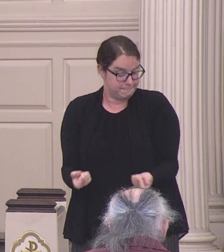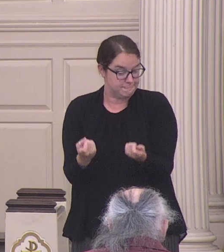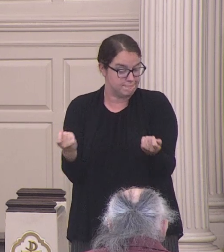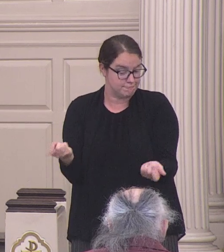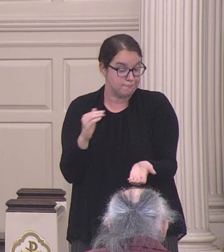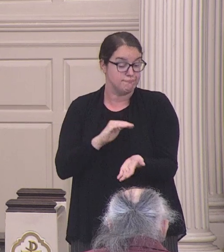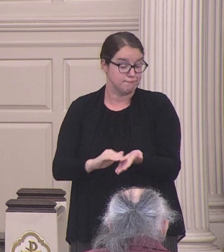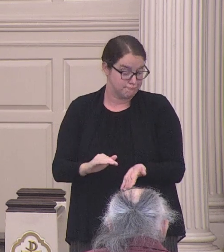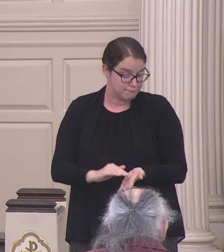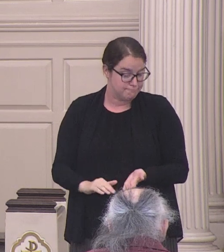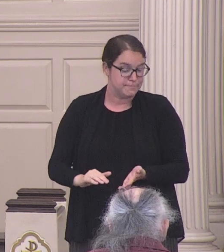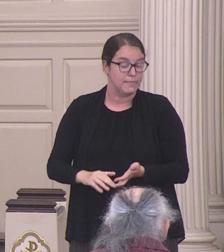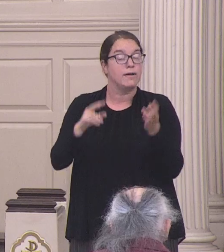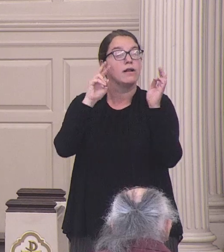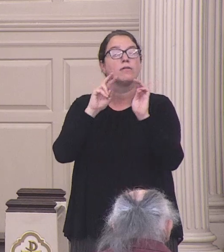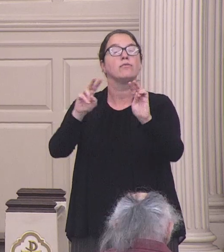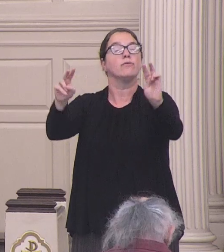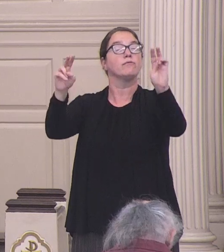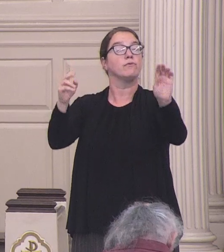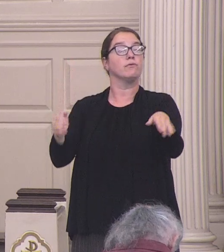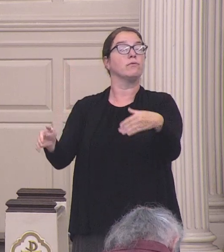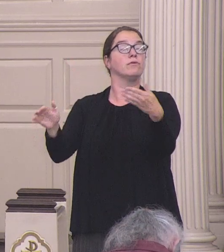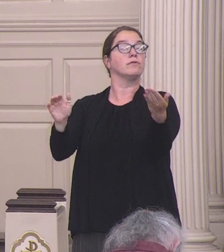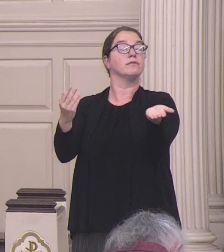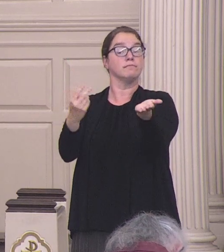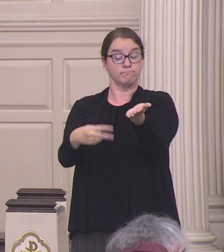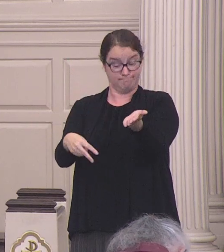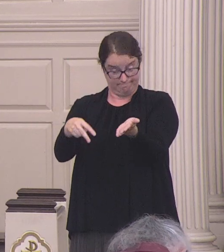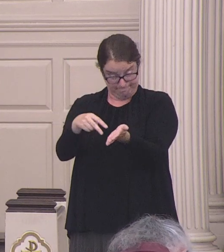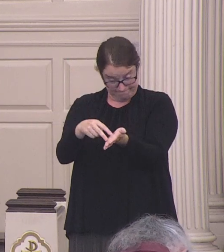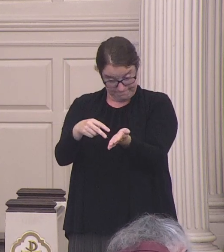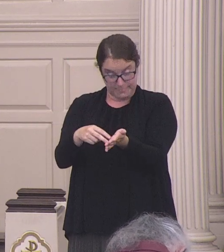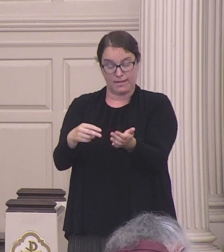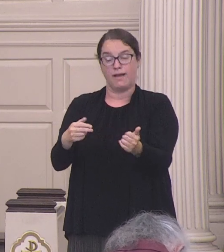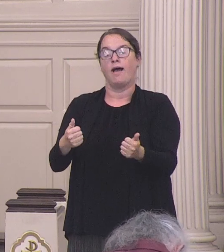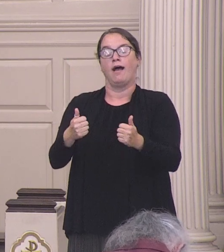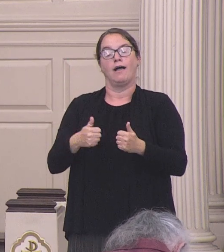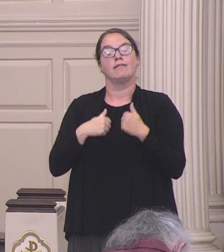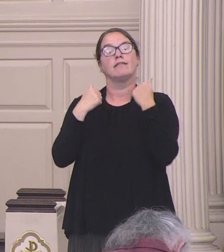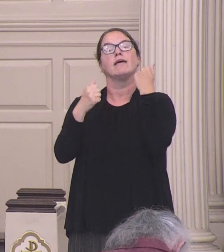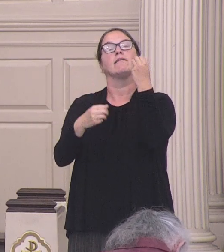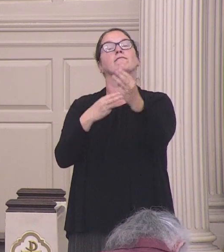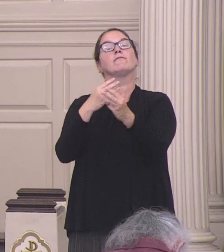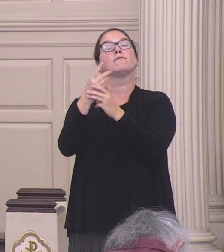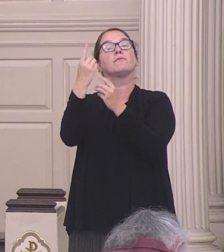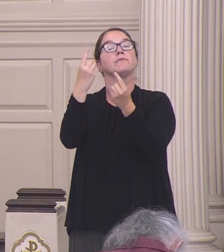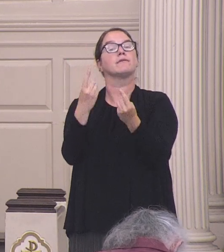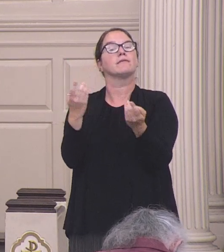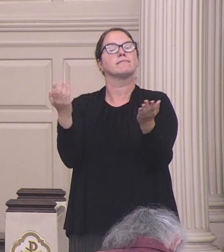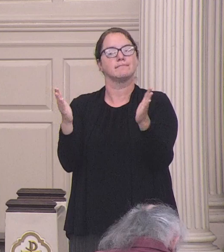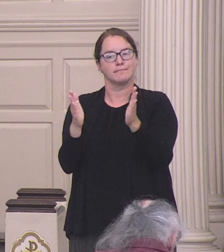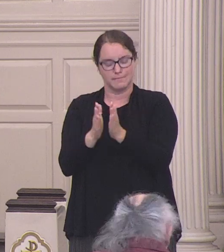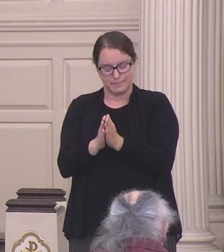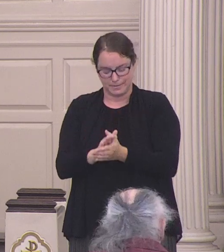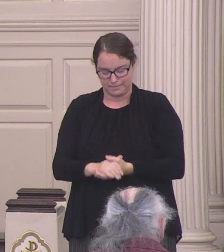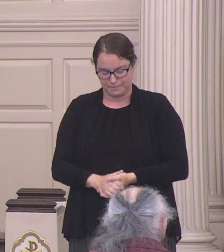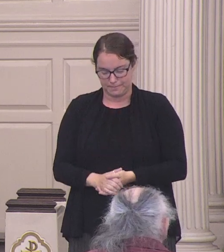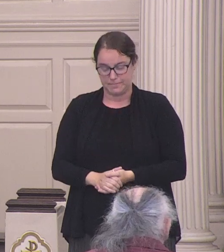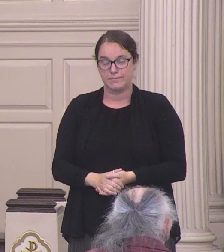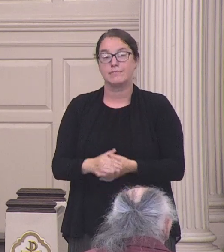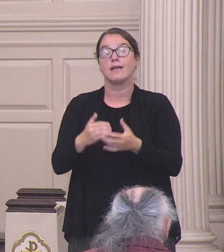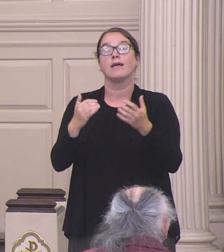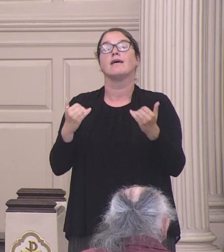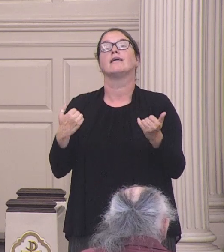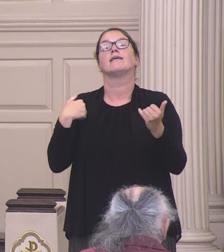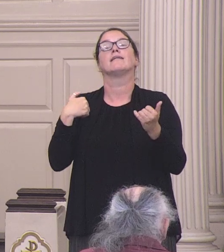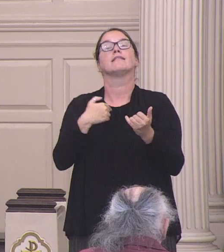to the resurrection of the dead and the life of the world to come. Amen. Let us pray.